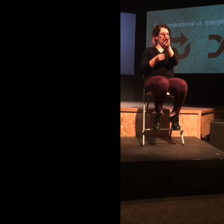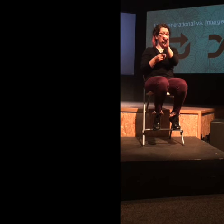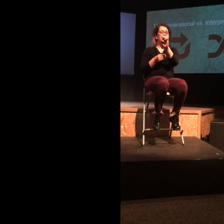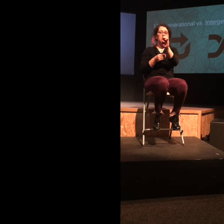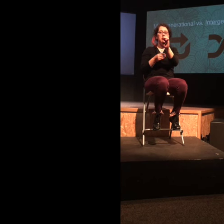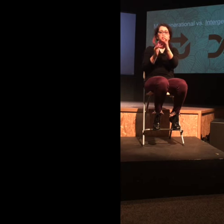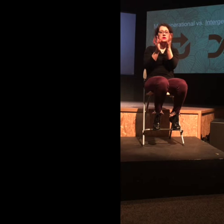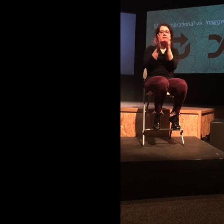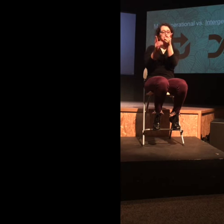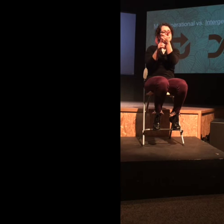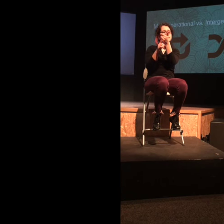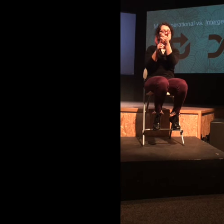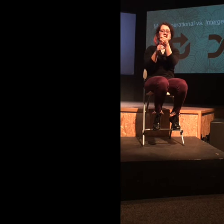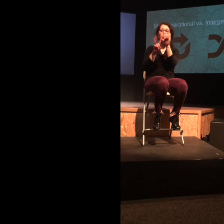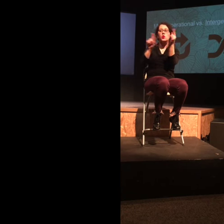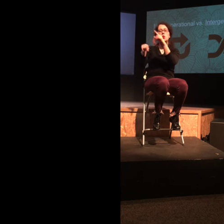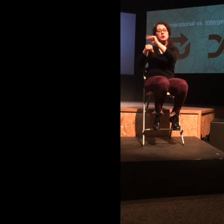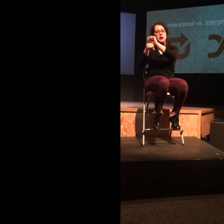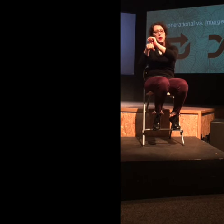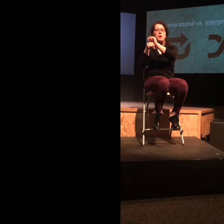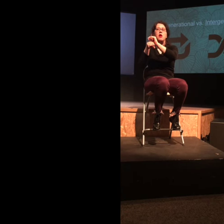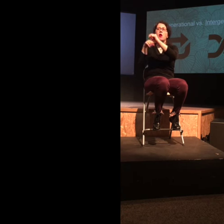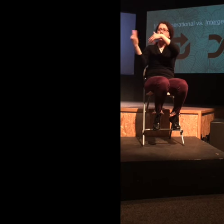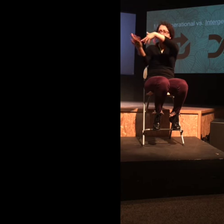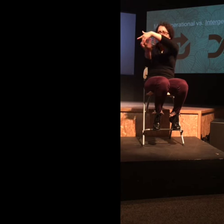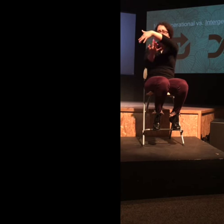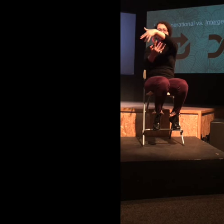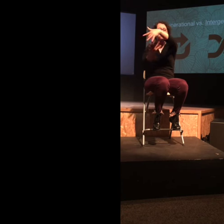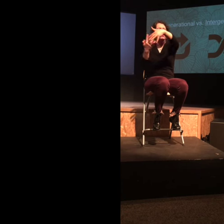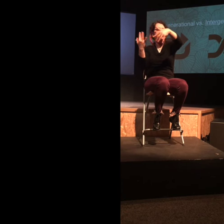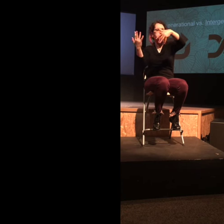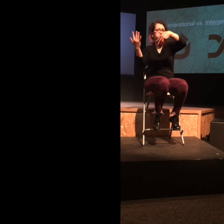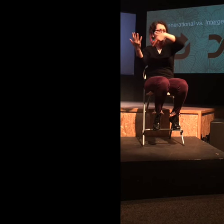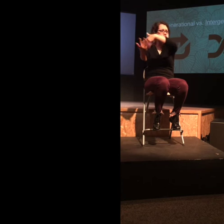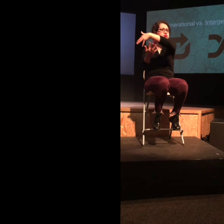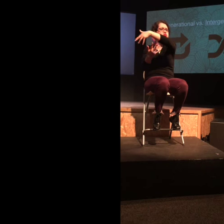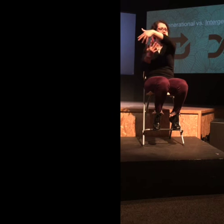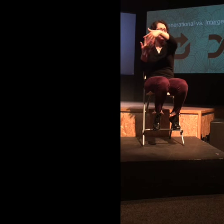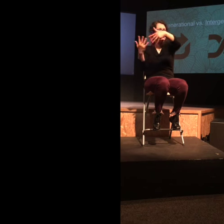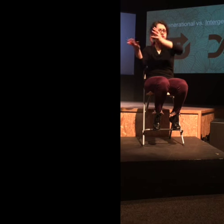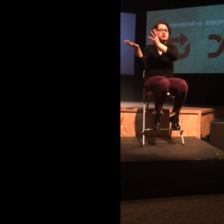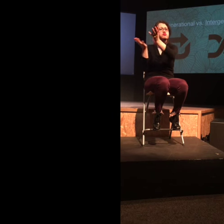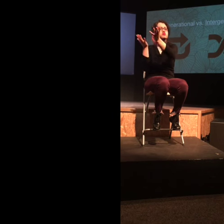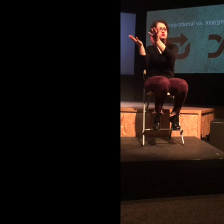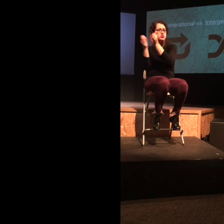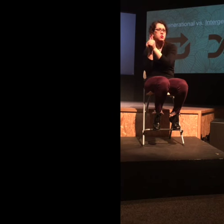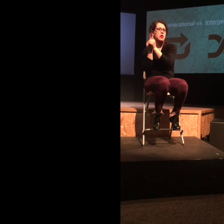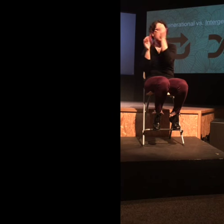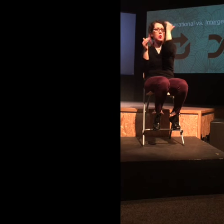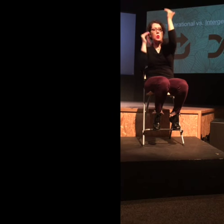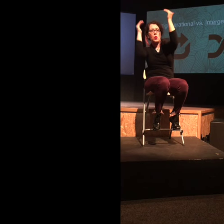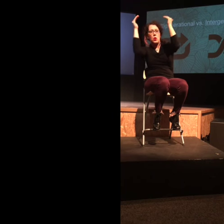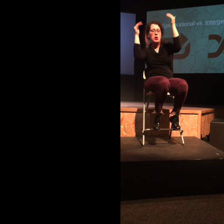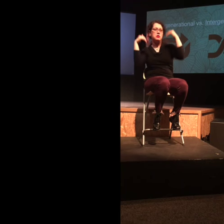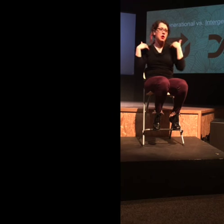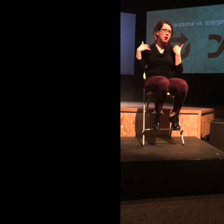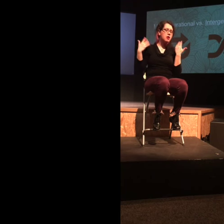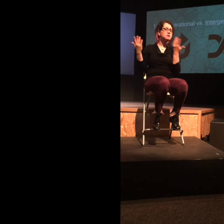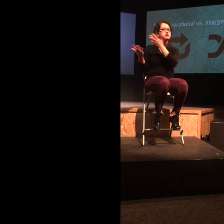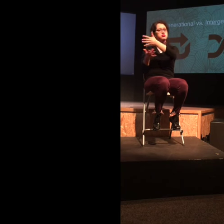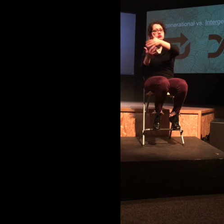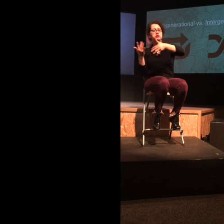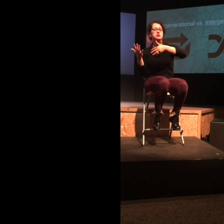not multi-generational repeat button. They are interacting with each other. Now, the other thing that I get when I start